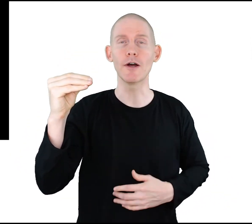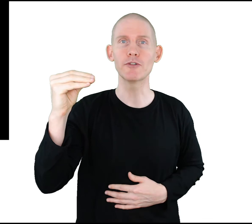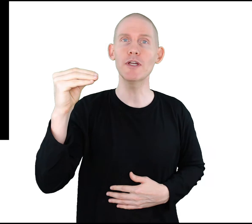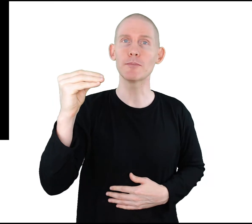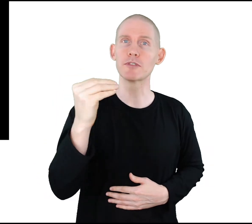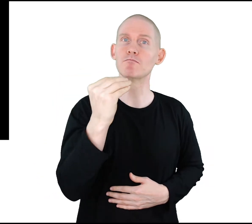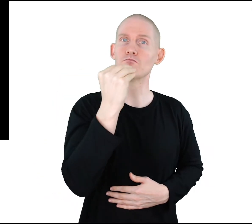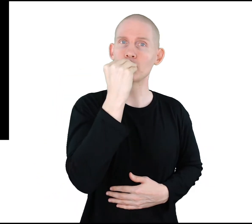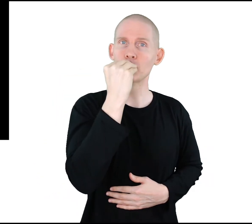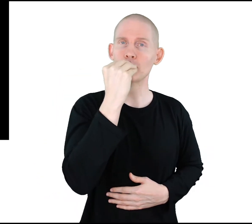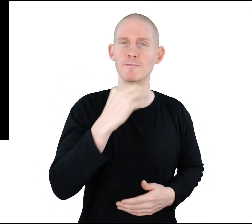your lips.